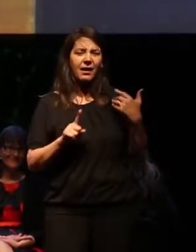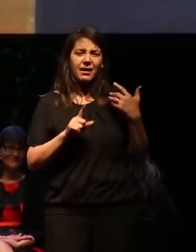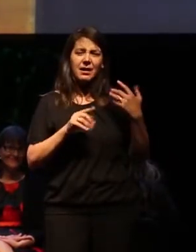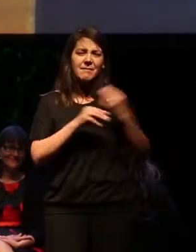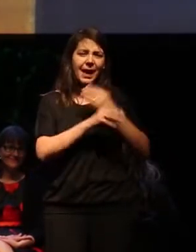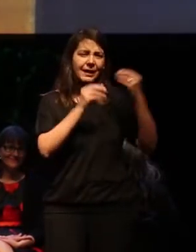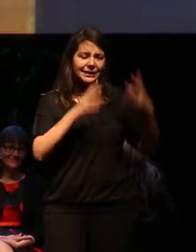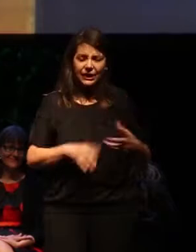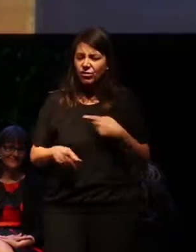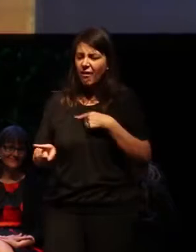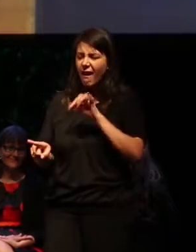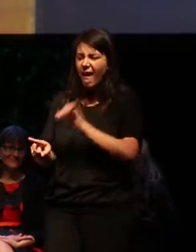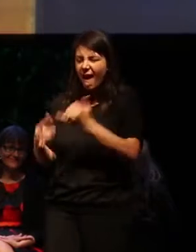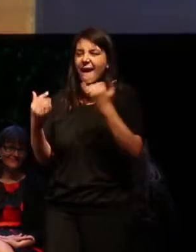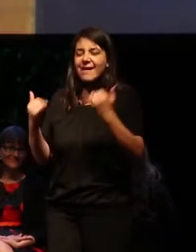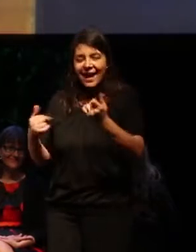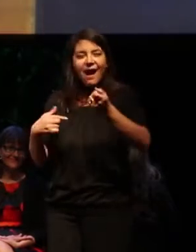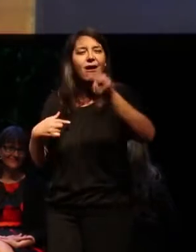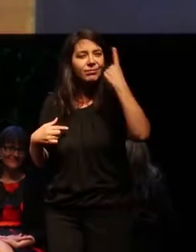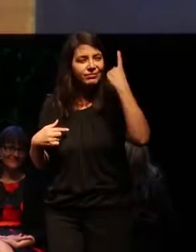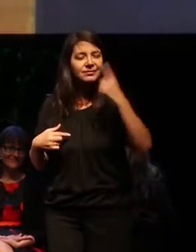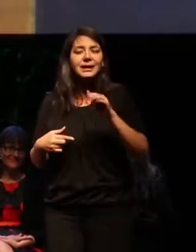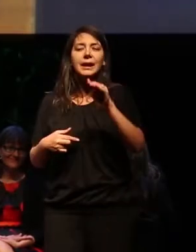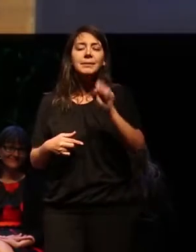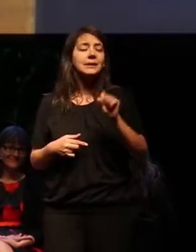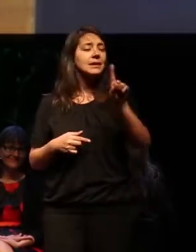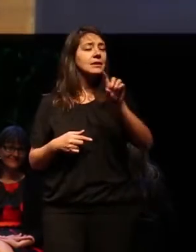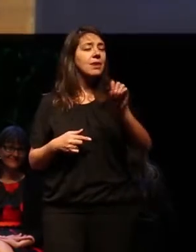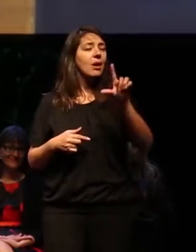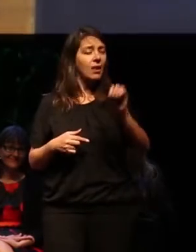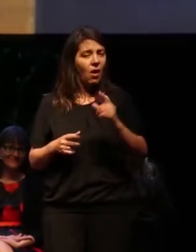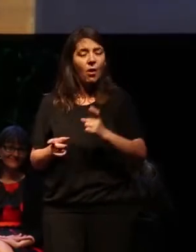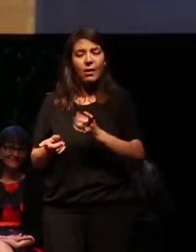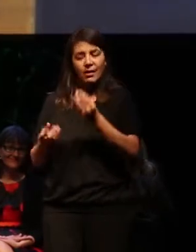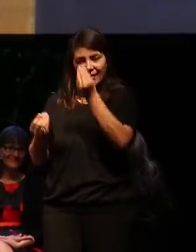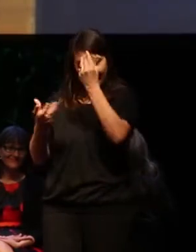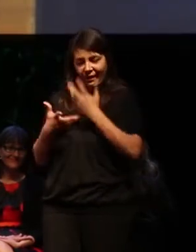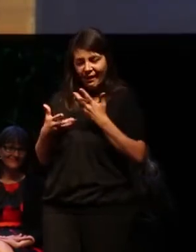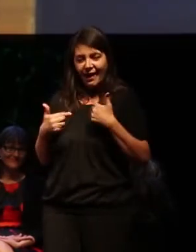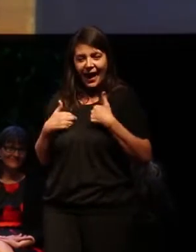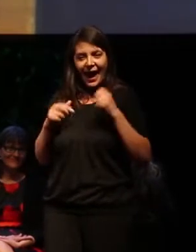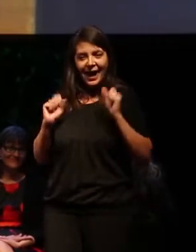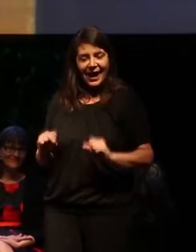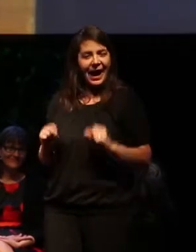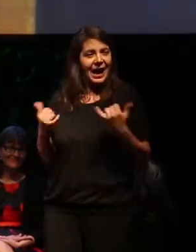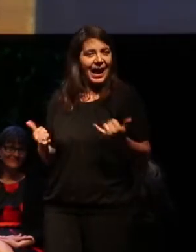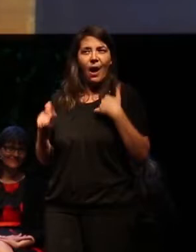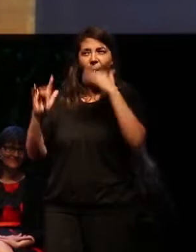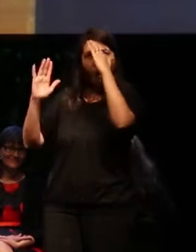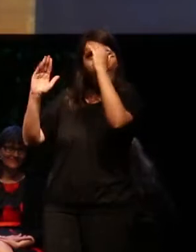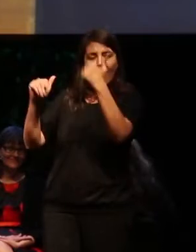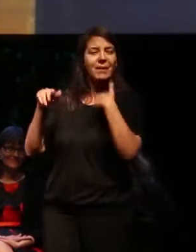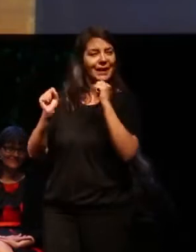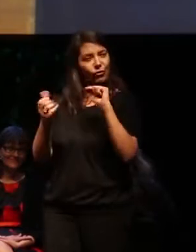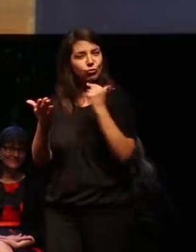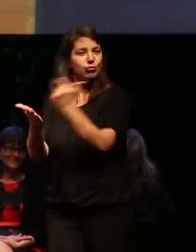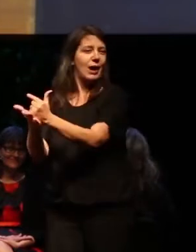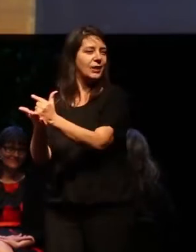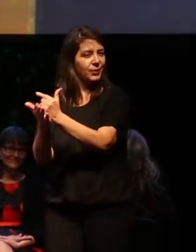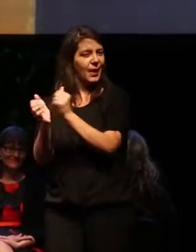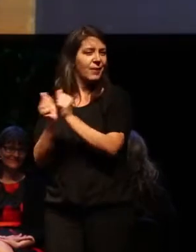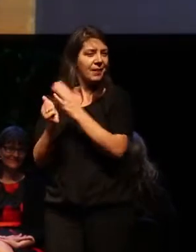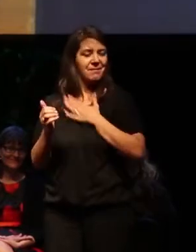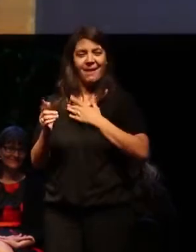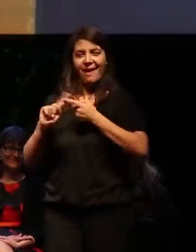started to understand. Ms. Zolo gave me hope that I could graduate right when I needed it the most.